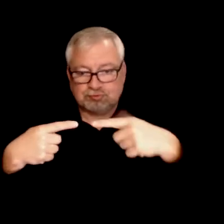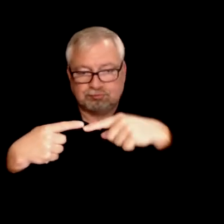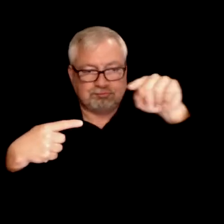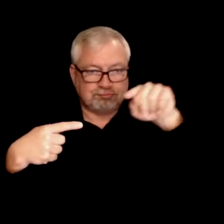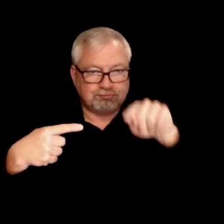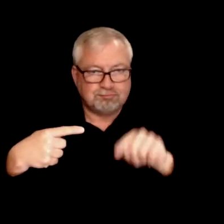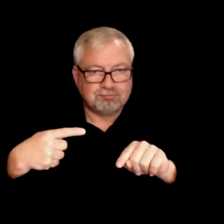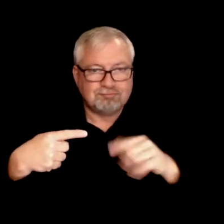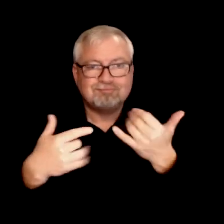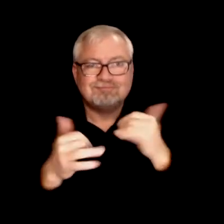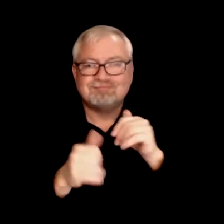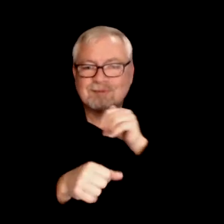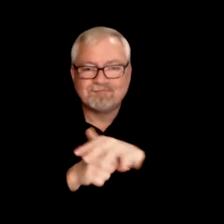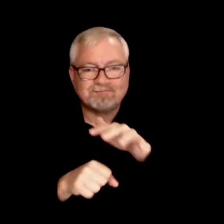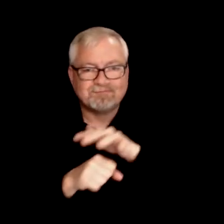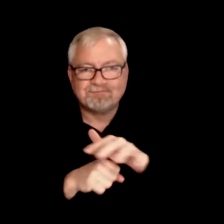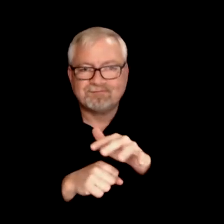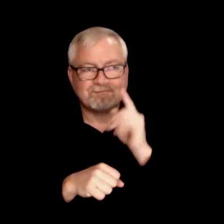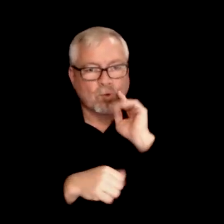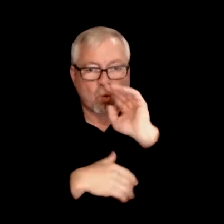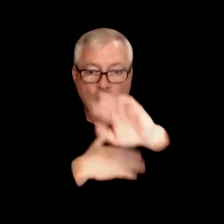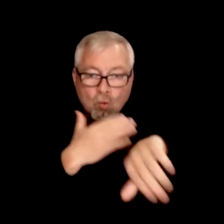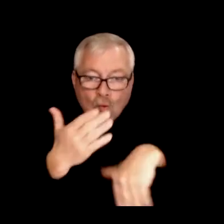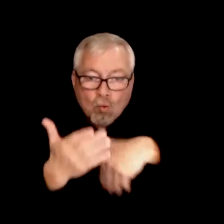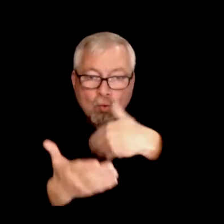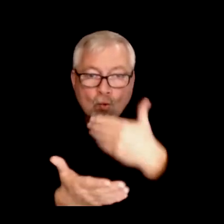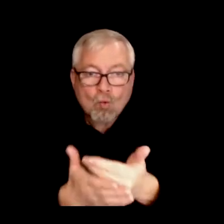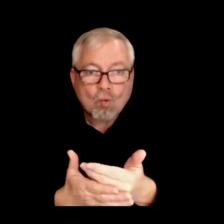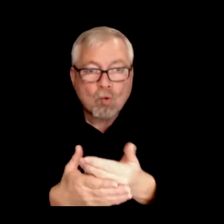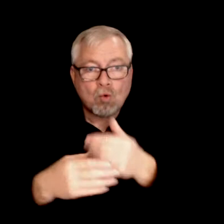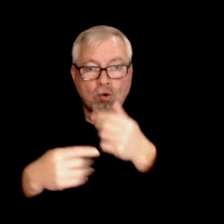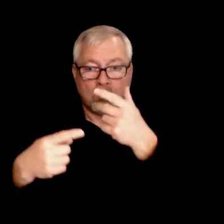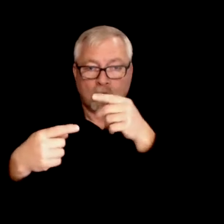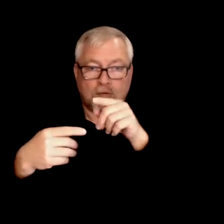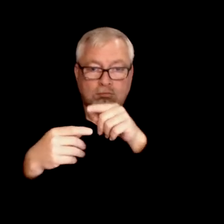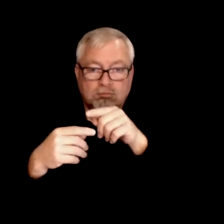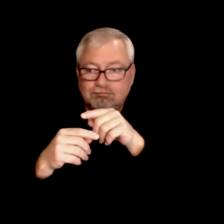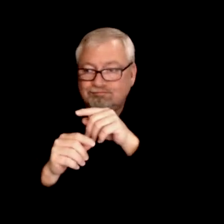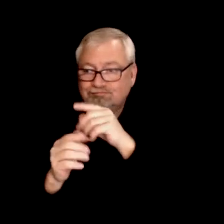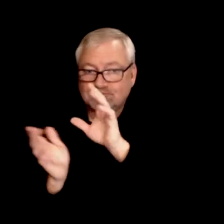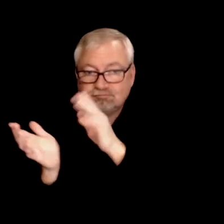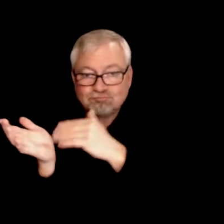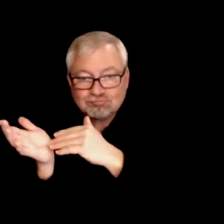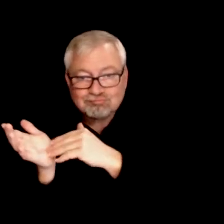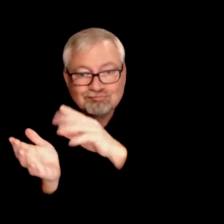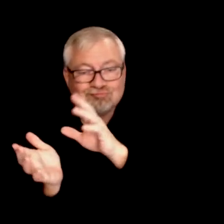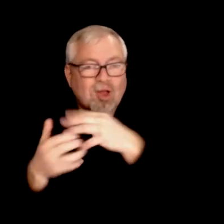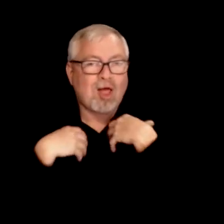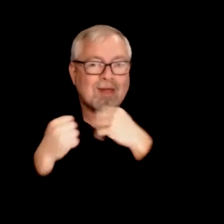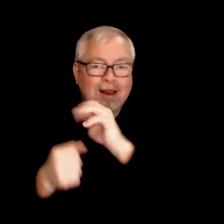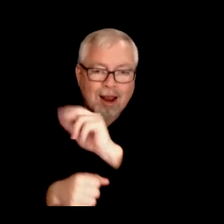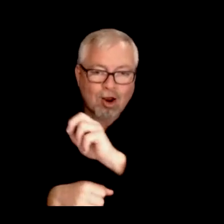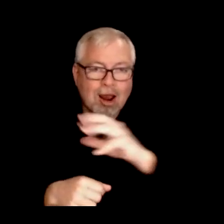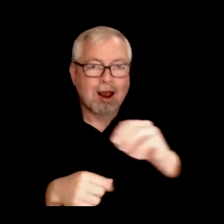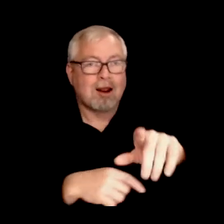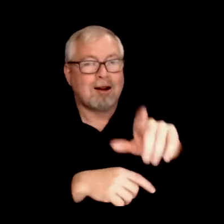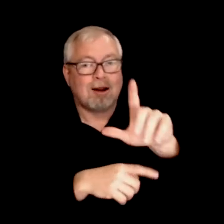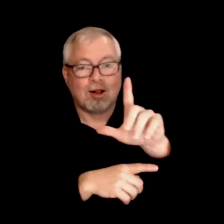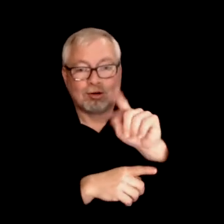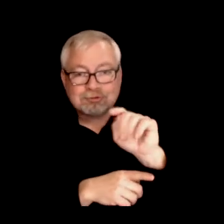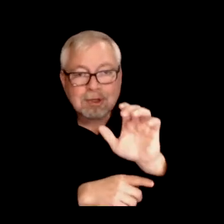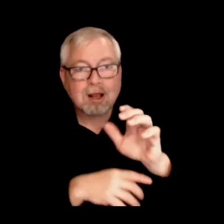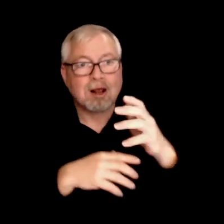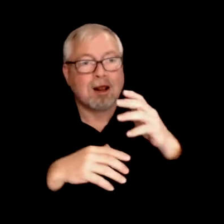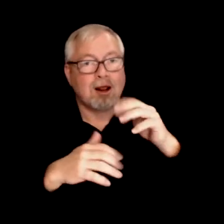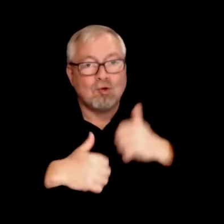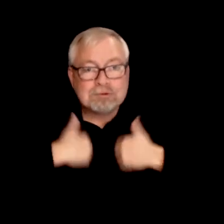vaccine for all healthcare workers and residents, long-term care residents right away. So we have 3 tiers within